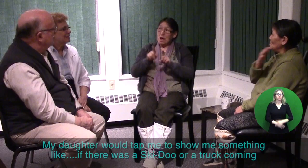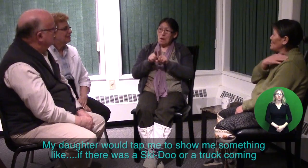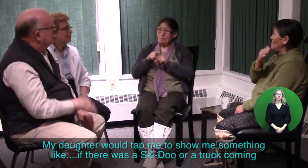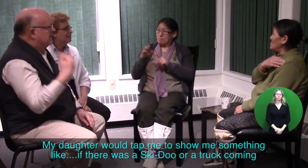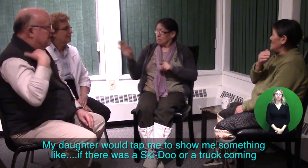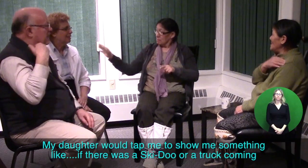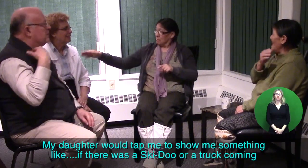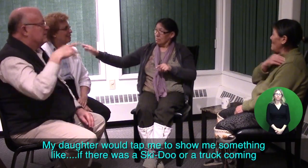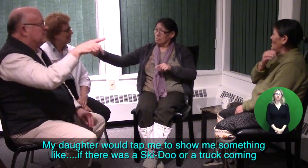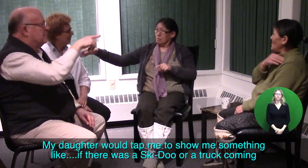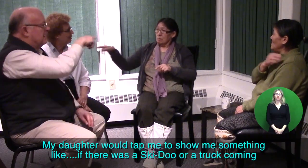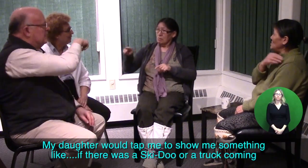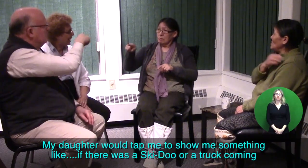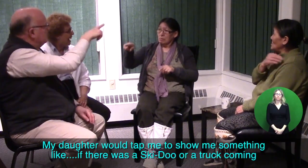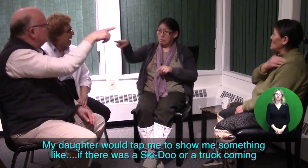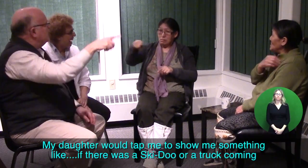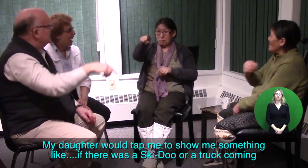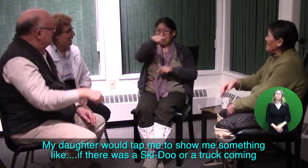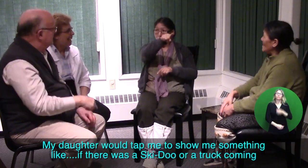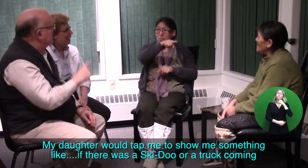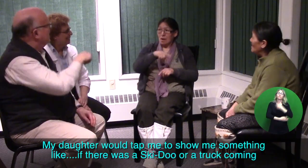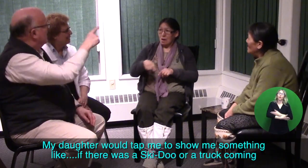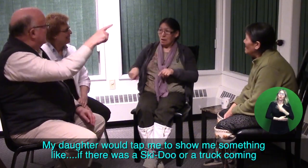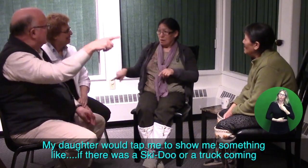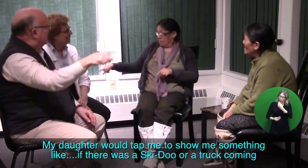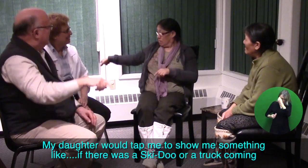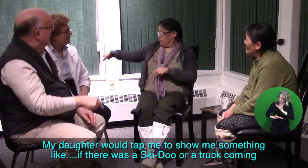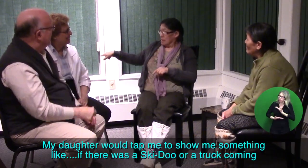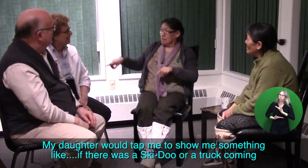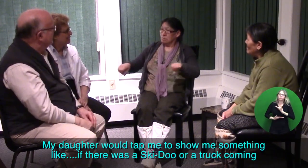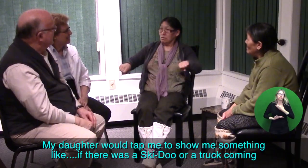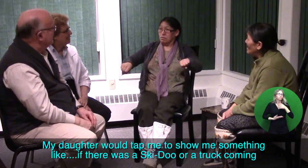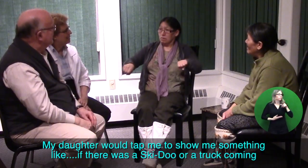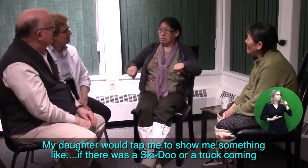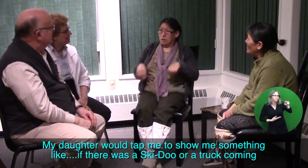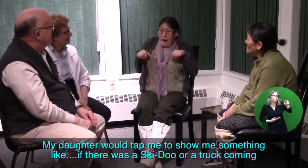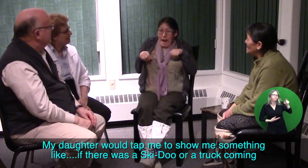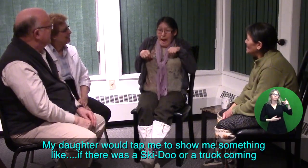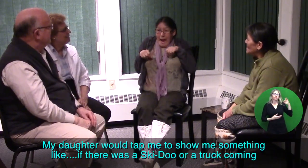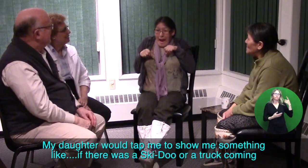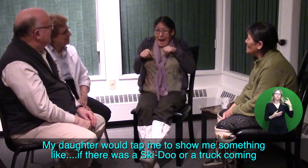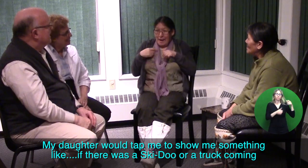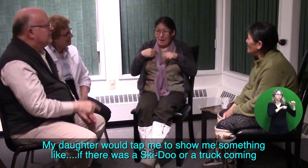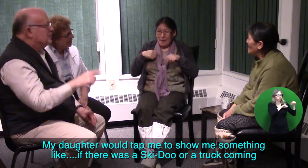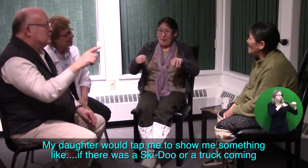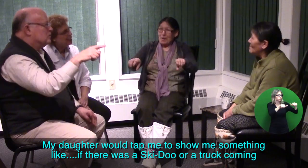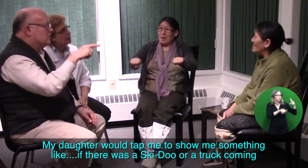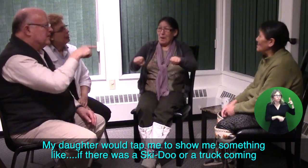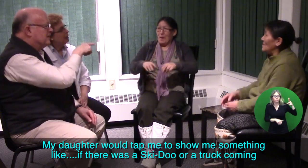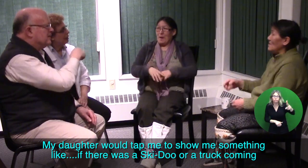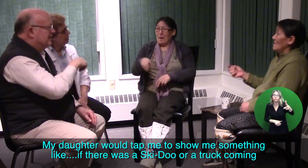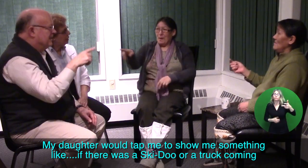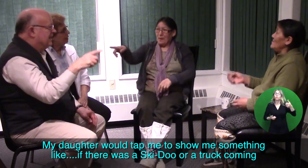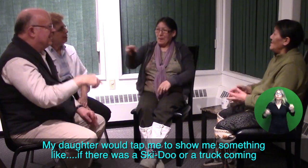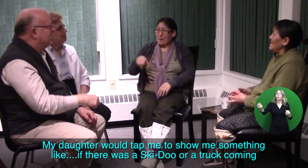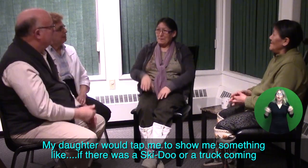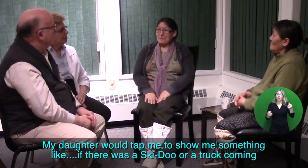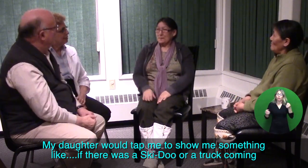used to tap her and show her something. Like if there's a skidoo coming. Use her